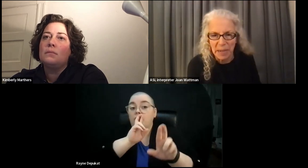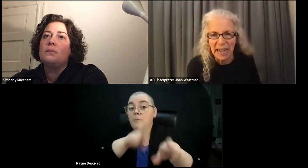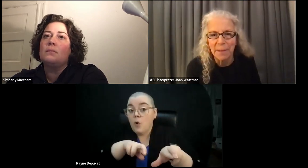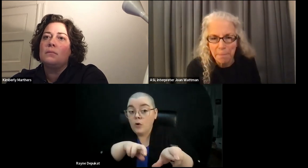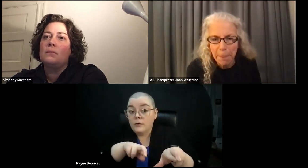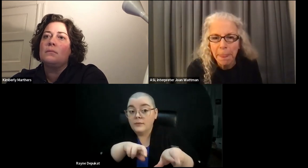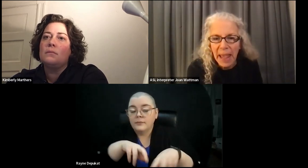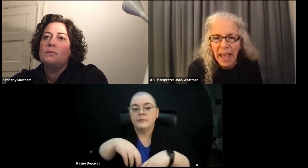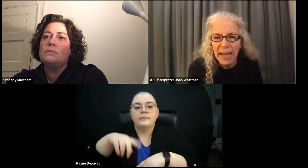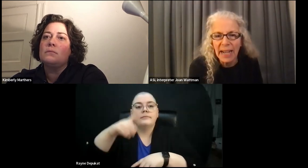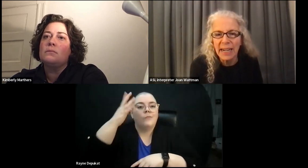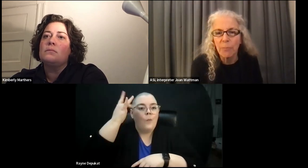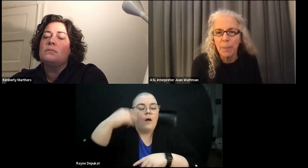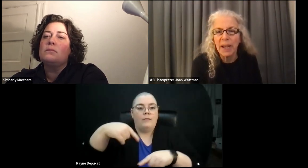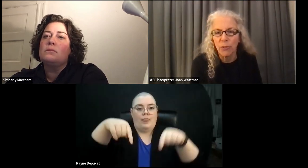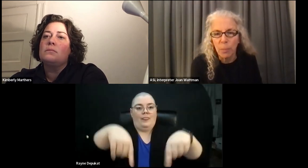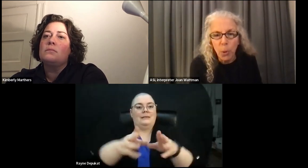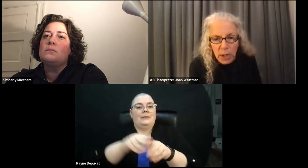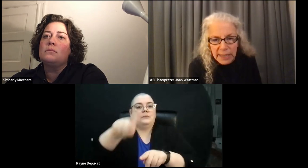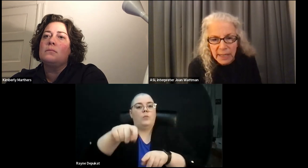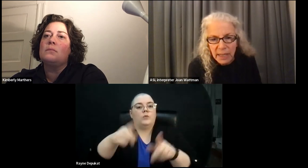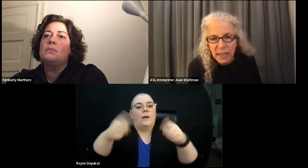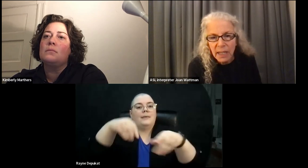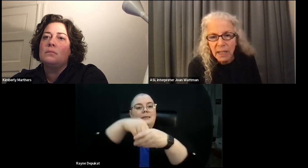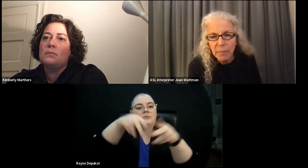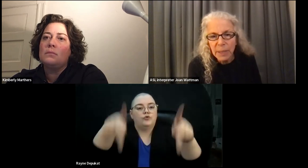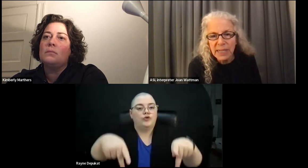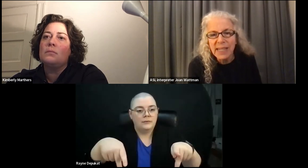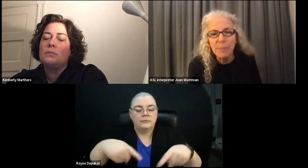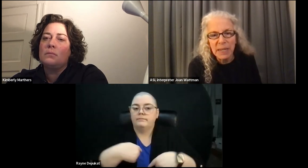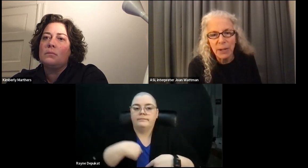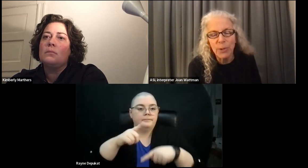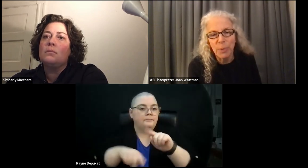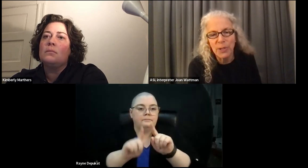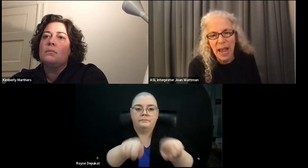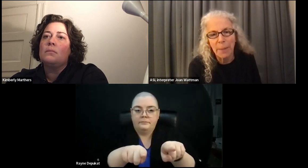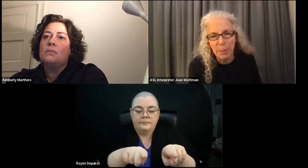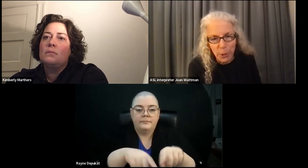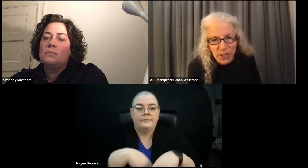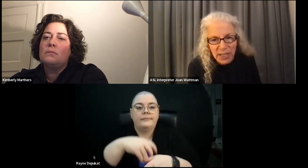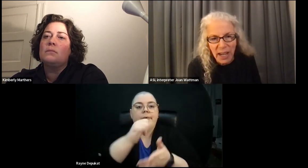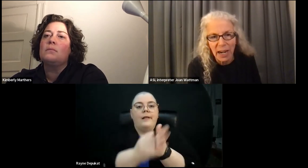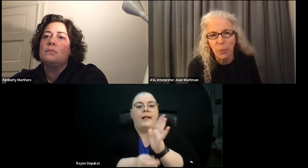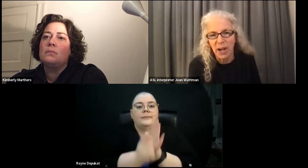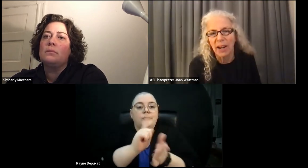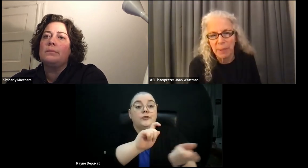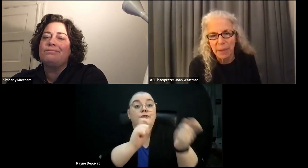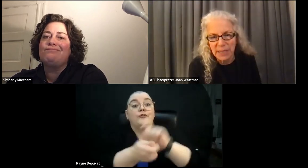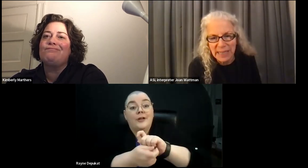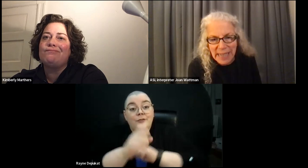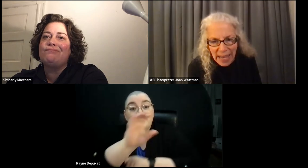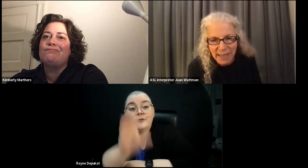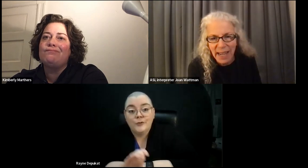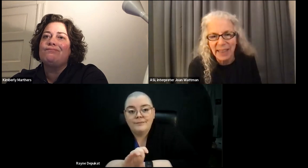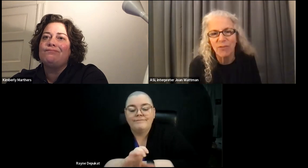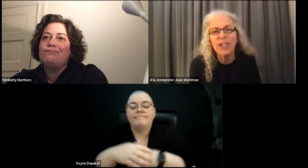services committee. And I had not prepared a report because this meeting was supposed to happen in person and I would not have been able